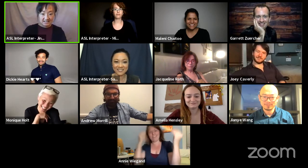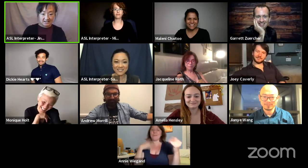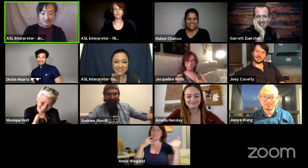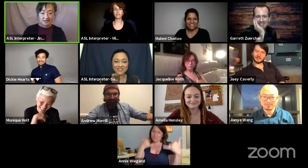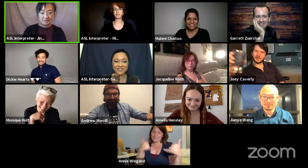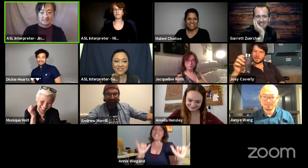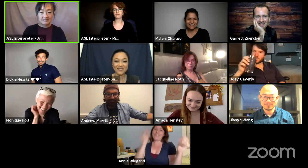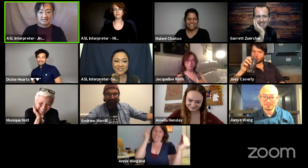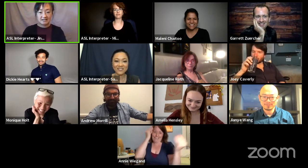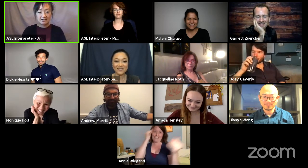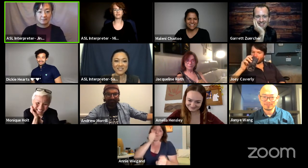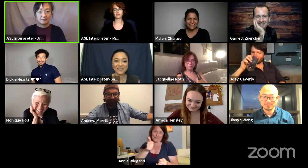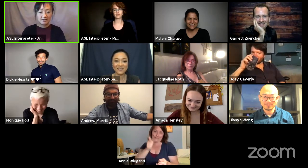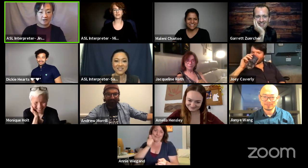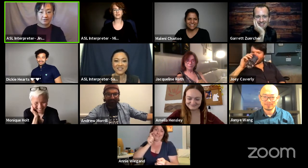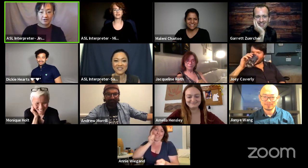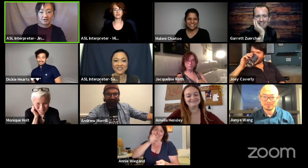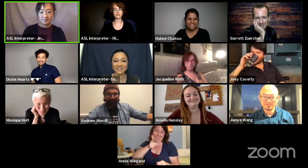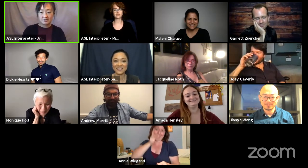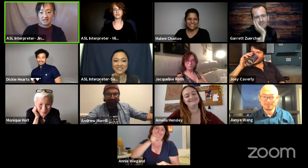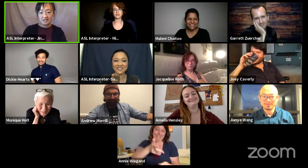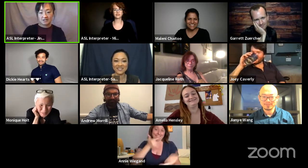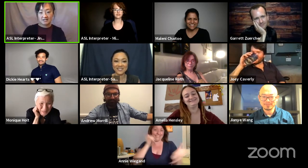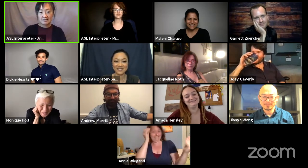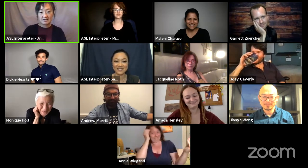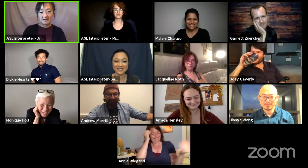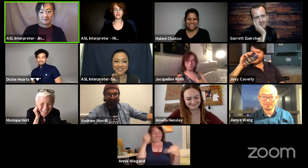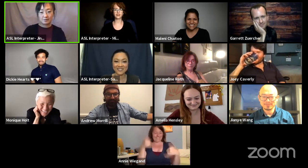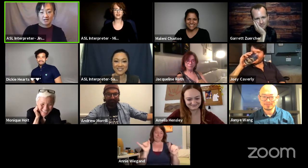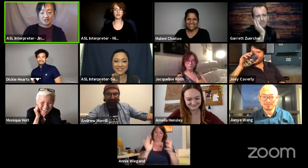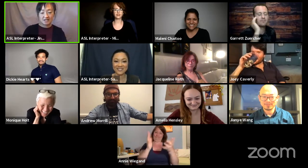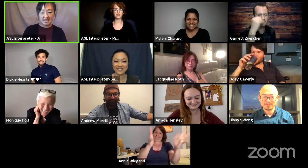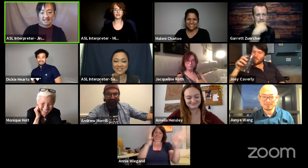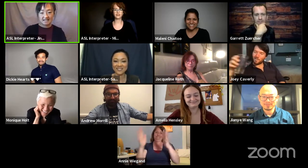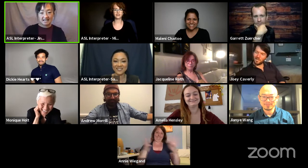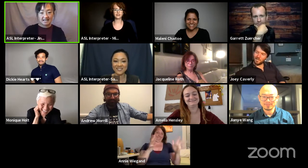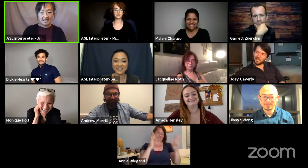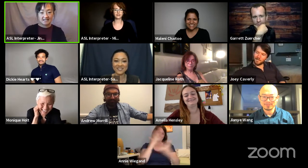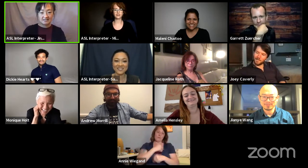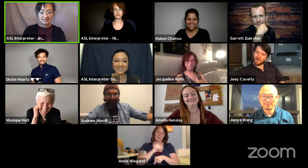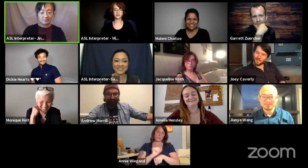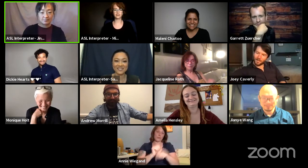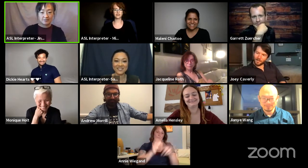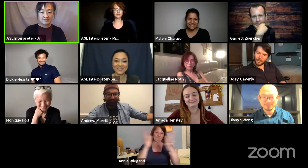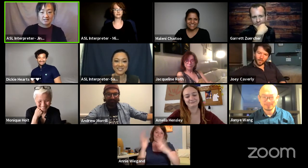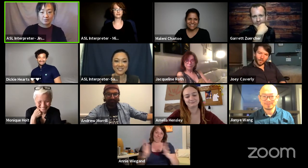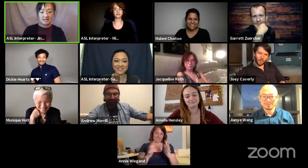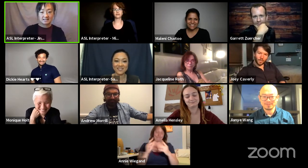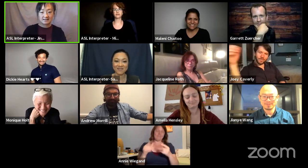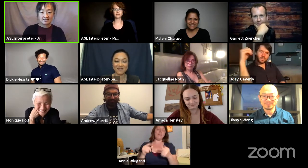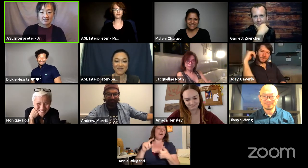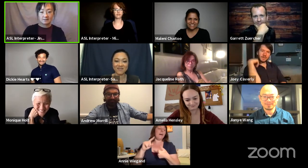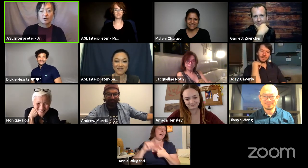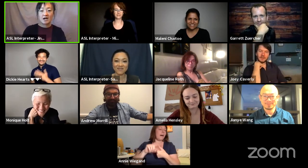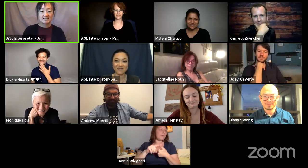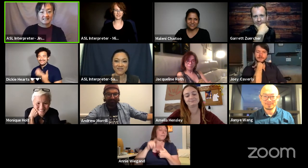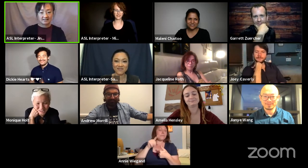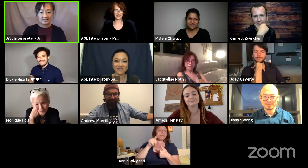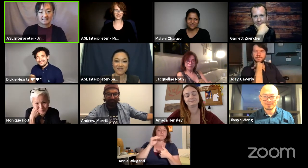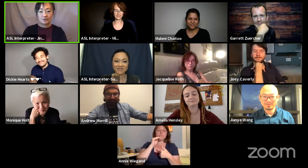Oh, I'm just still mulling over the production. I'm going to have to watch it again and again and just continue processing this. And kudos to